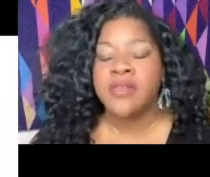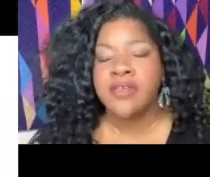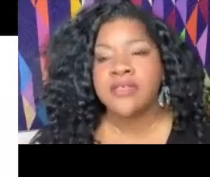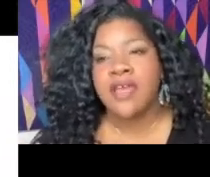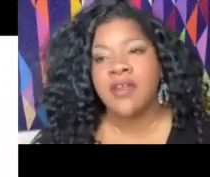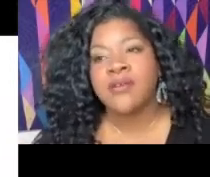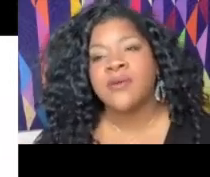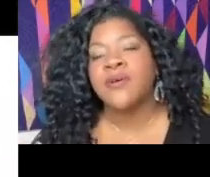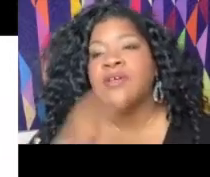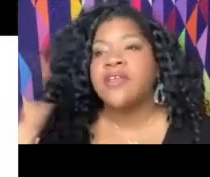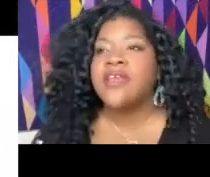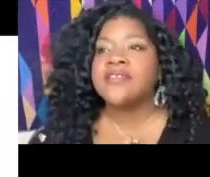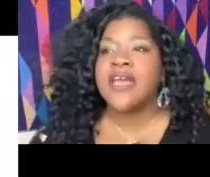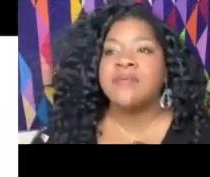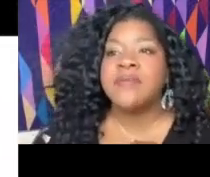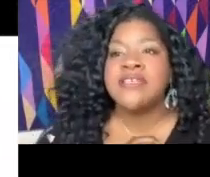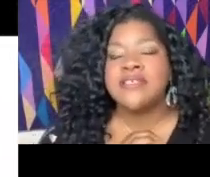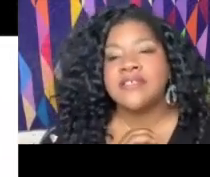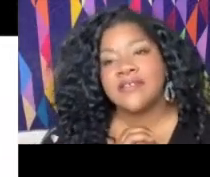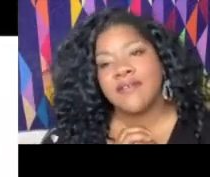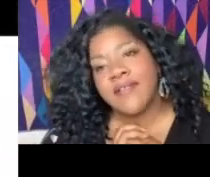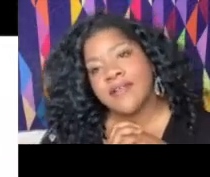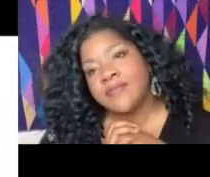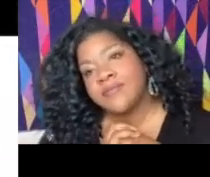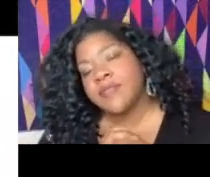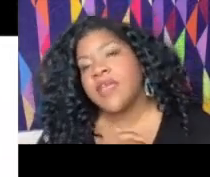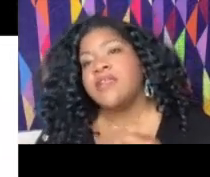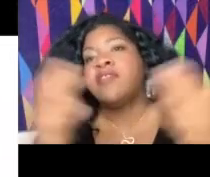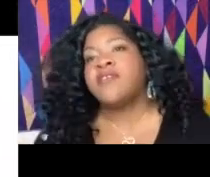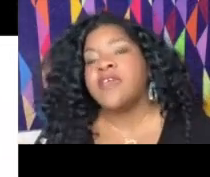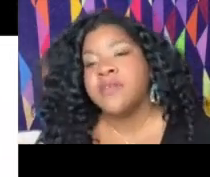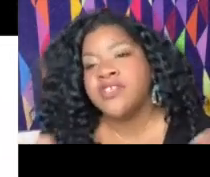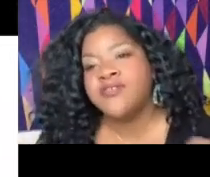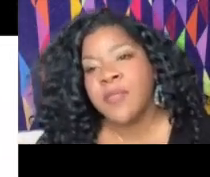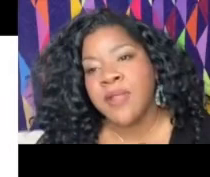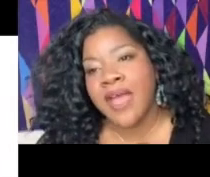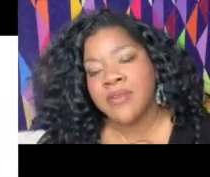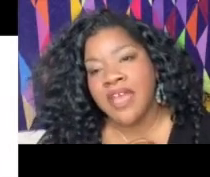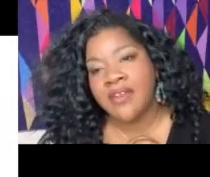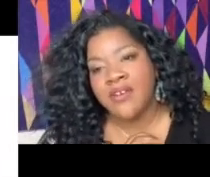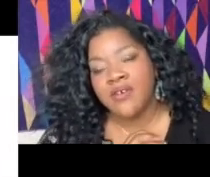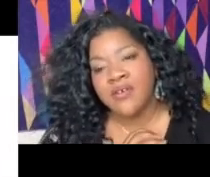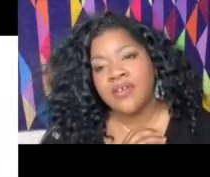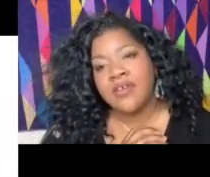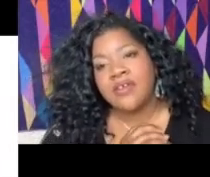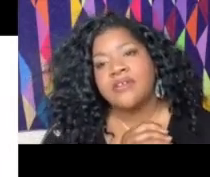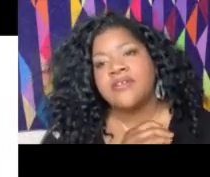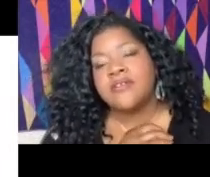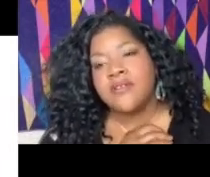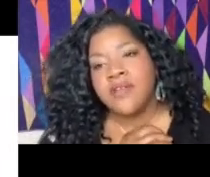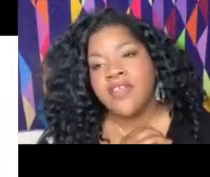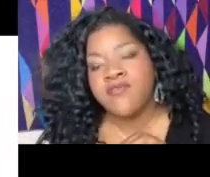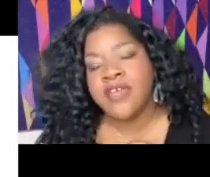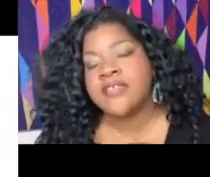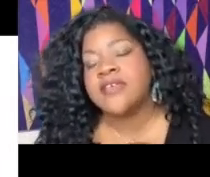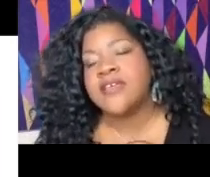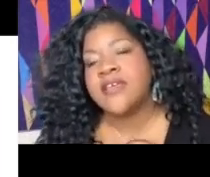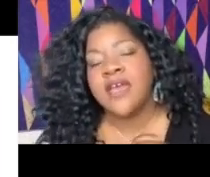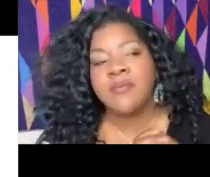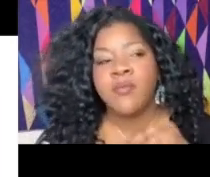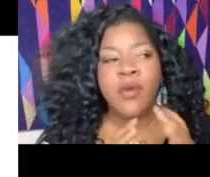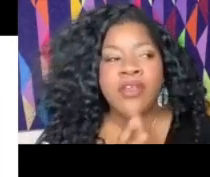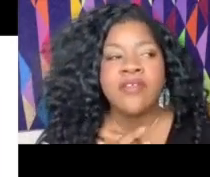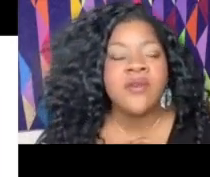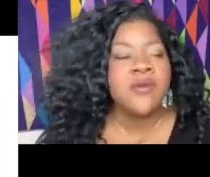our humanness and our soul. Next slide, please. Another image from the Black Botanical.